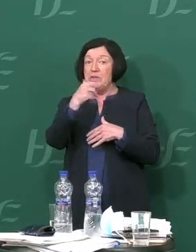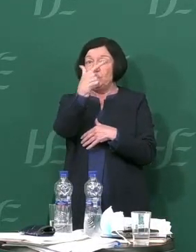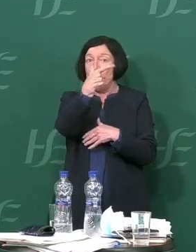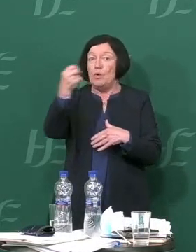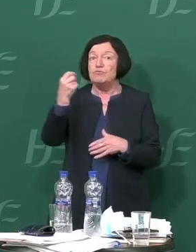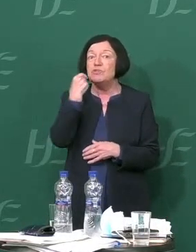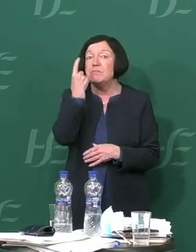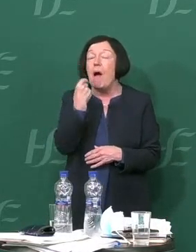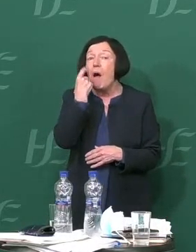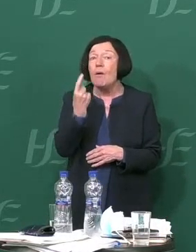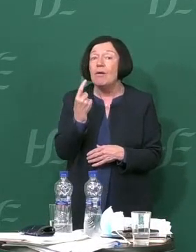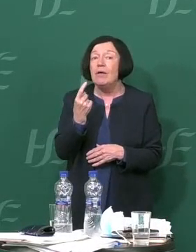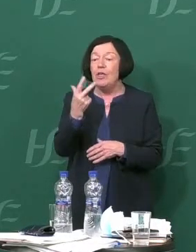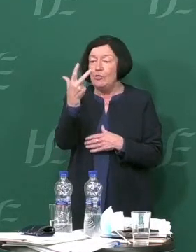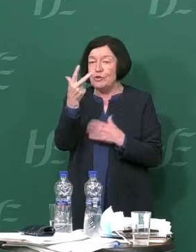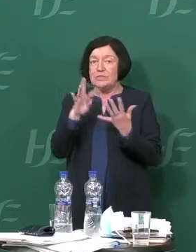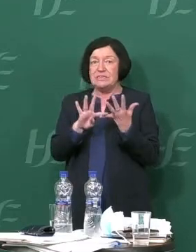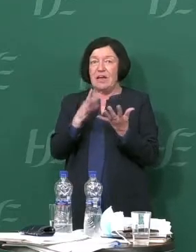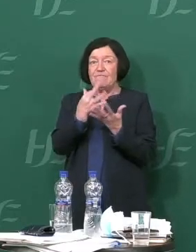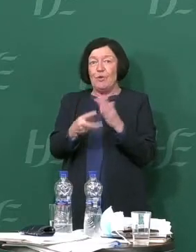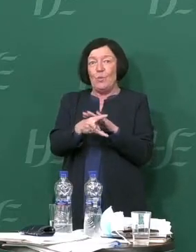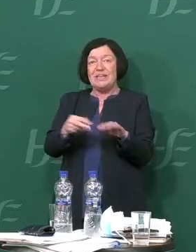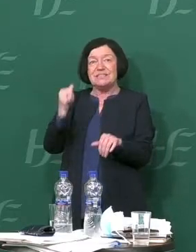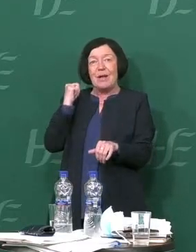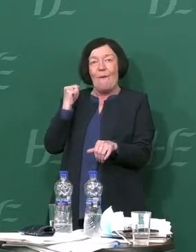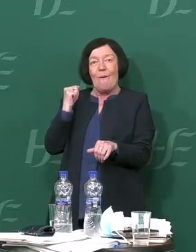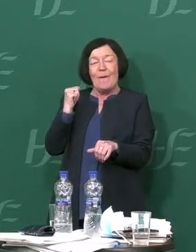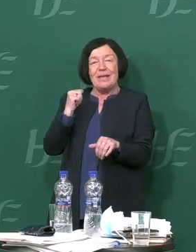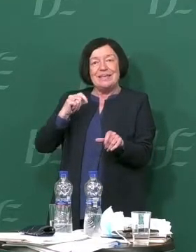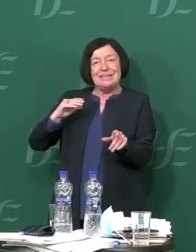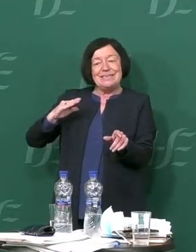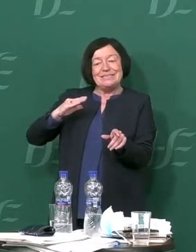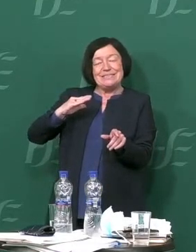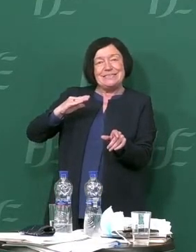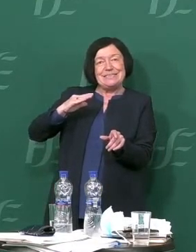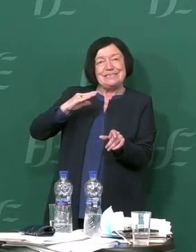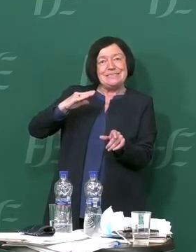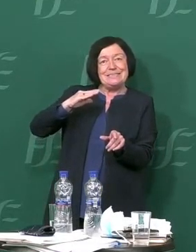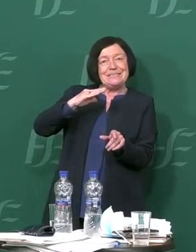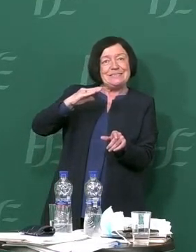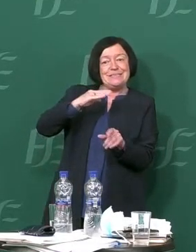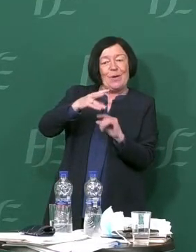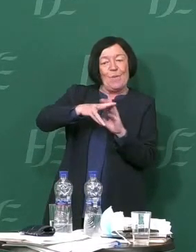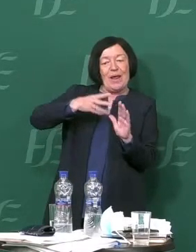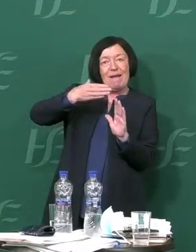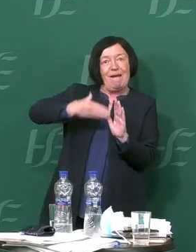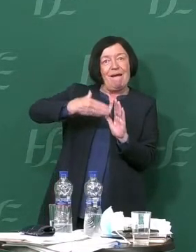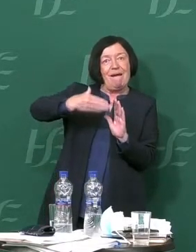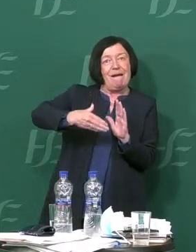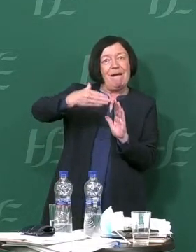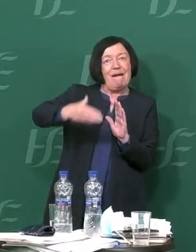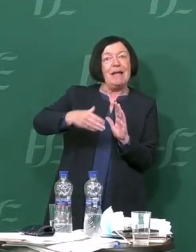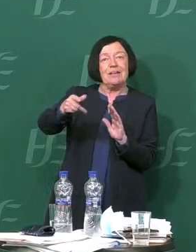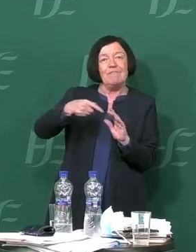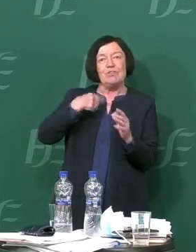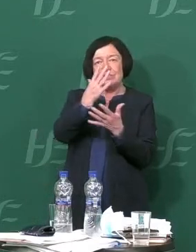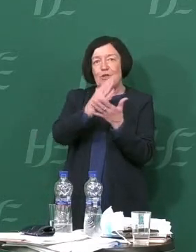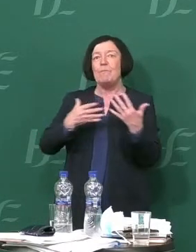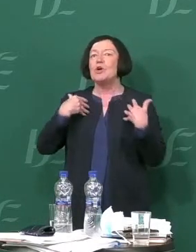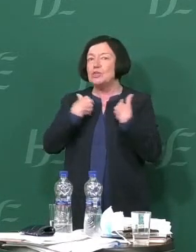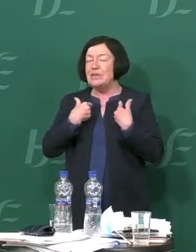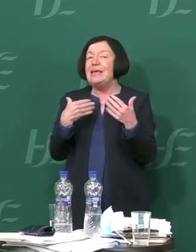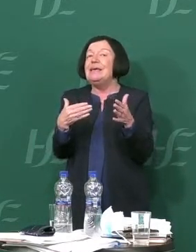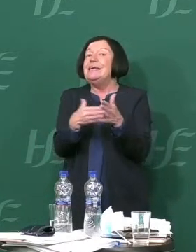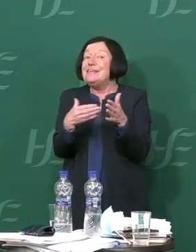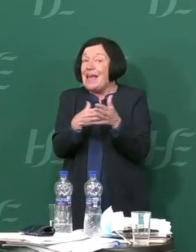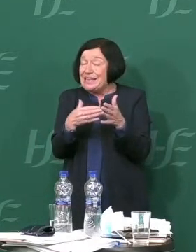tomorrow, 39 a few weeks ago. That's a very steady increase week on week. So that is the one that gives us concern. Yes,